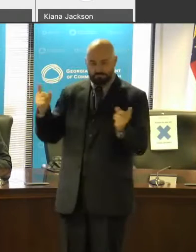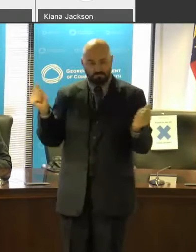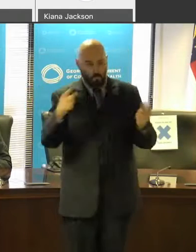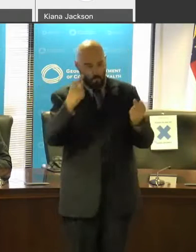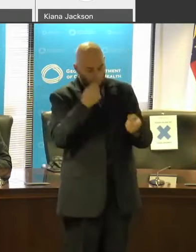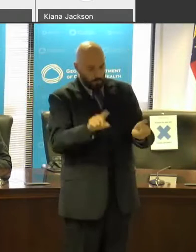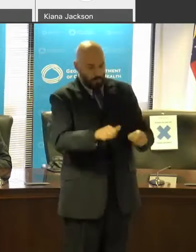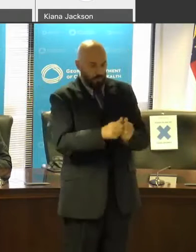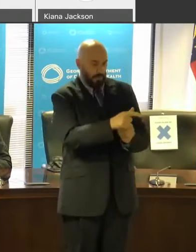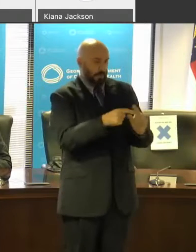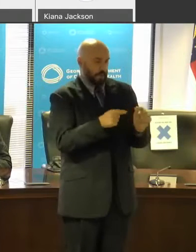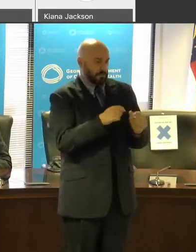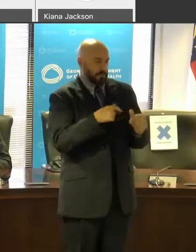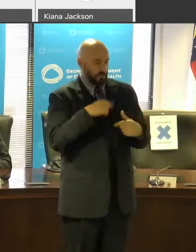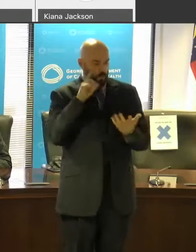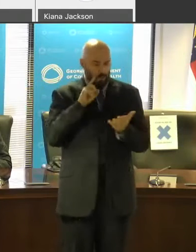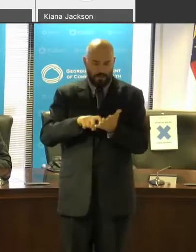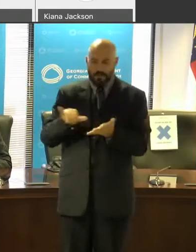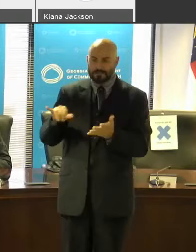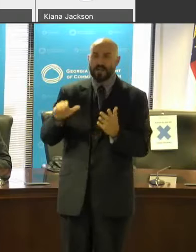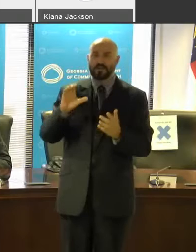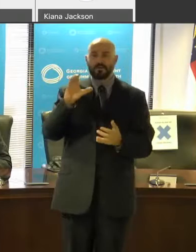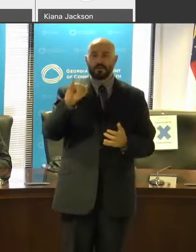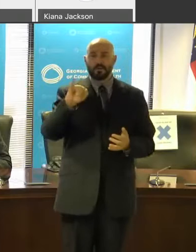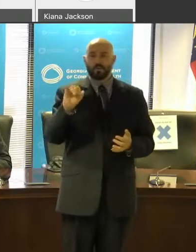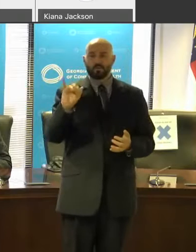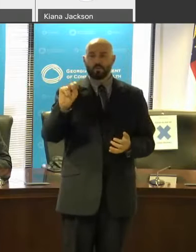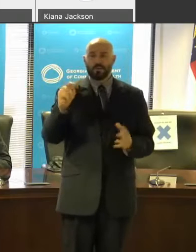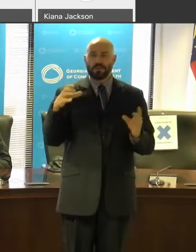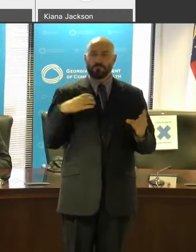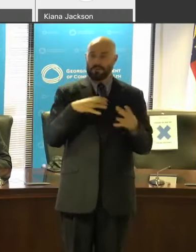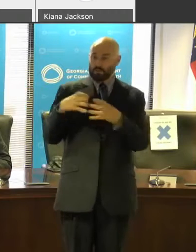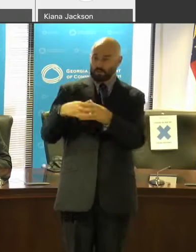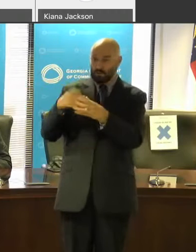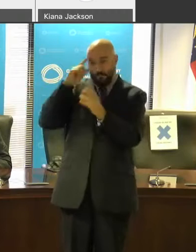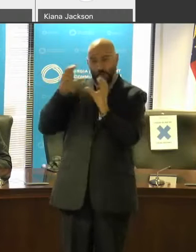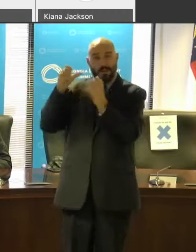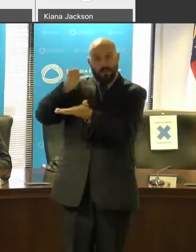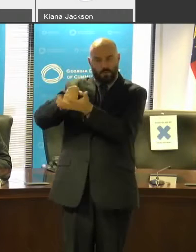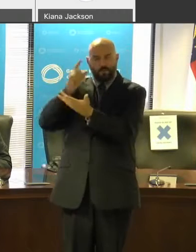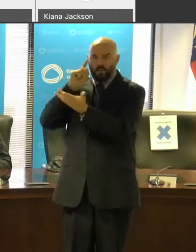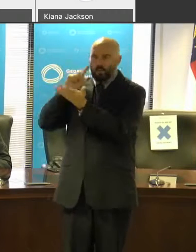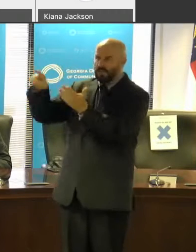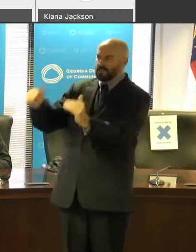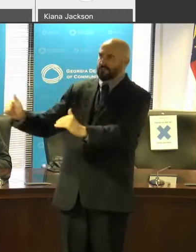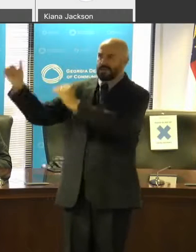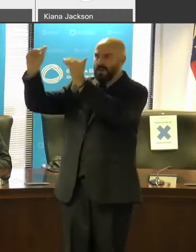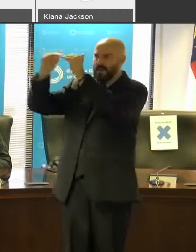the Joint Commission accreditation at the highest award level, and it would be placed at the same award level as